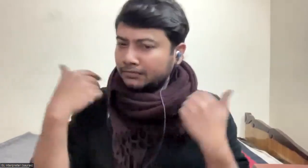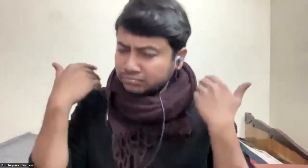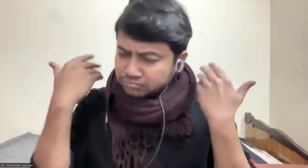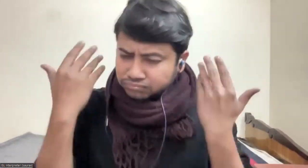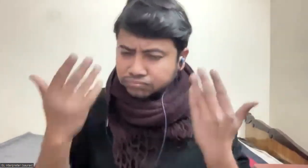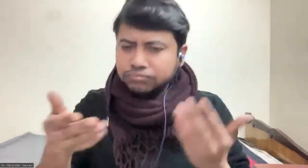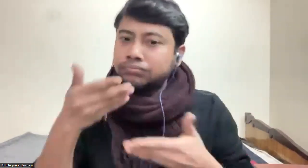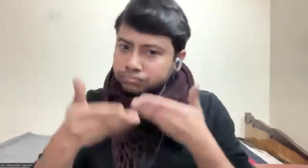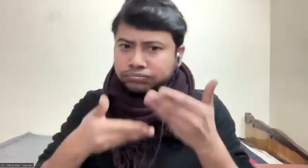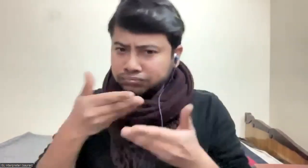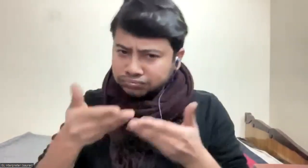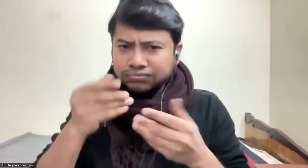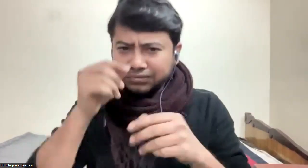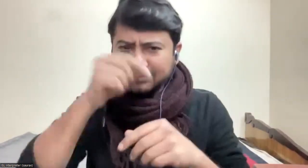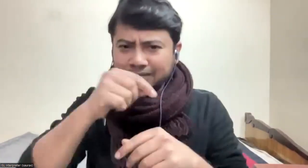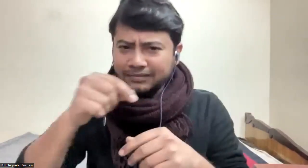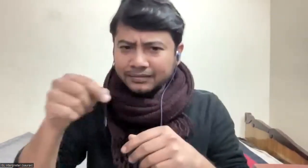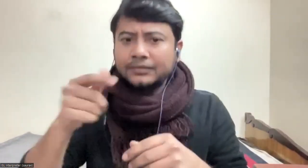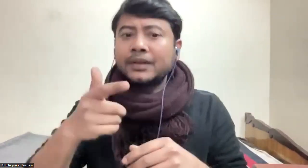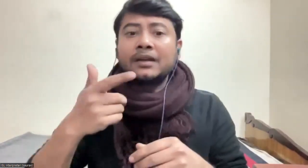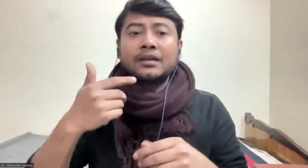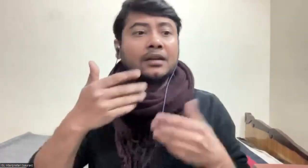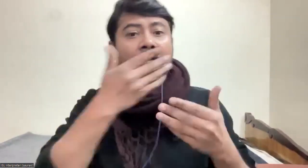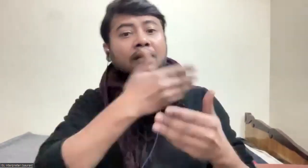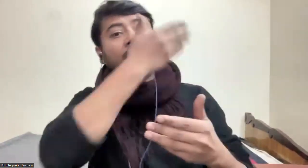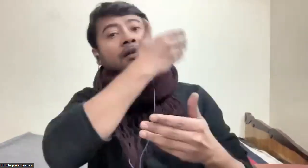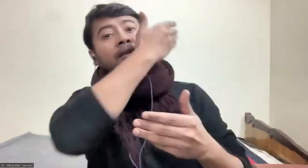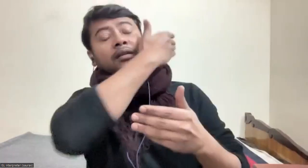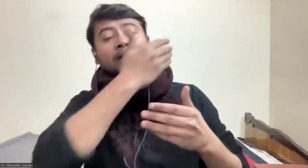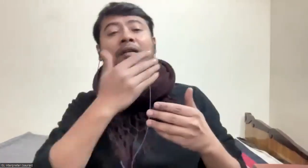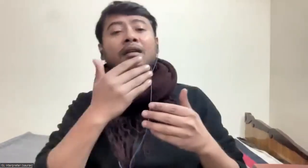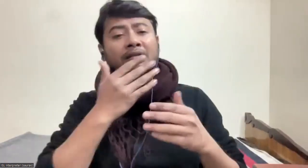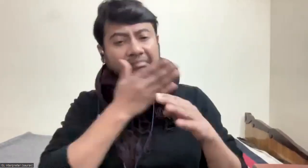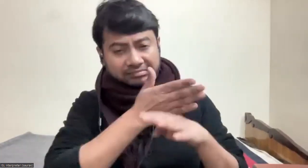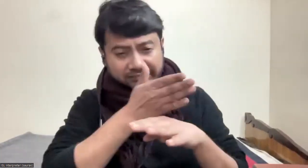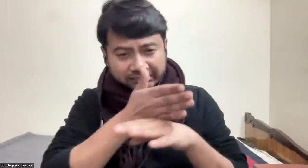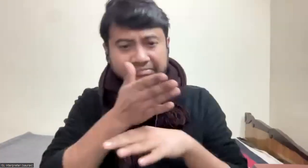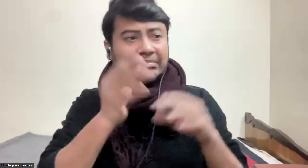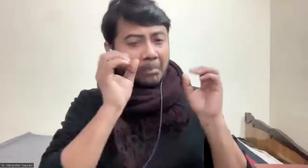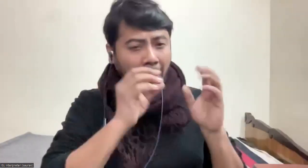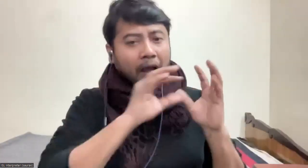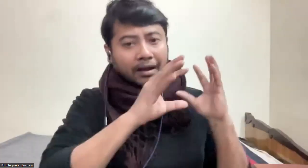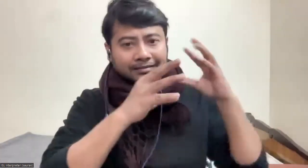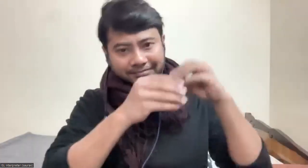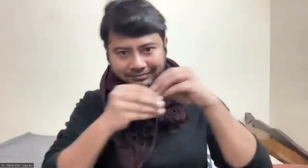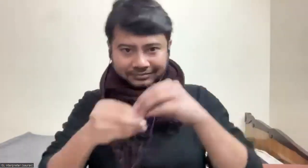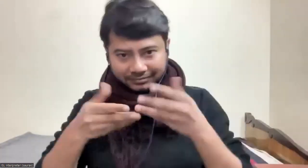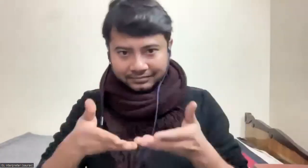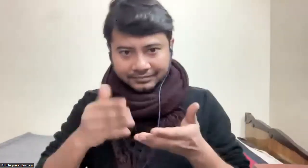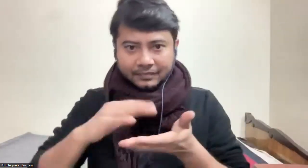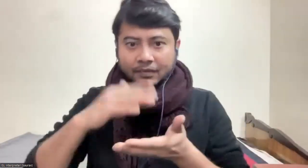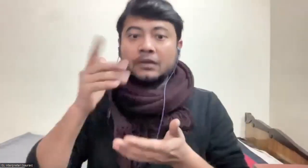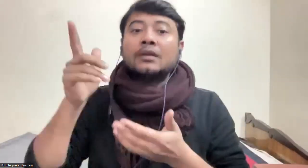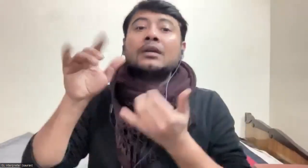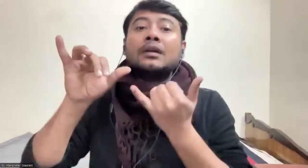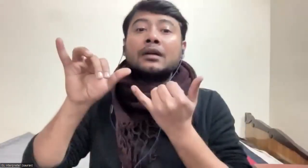all previous karmas, bad karmas, are all the sins that we have done are all, Lord removes all of